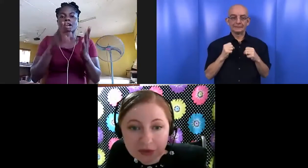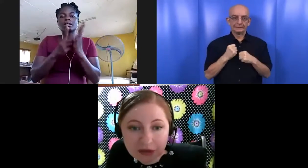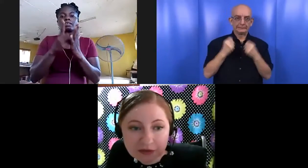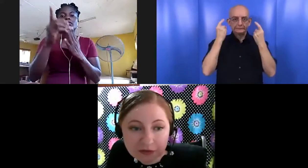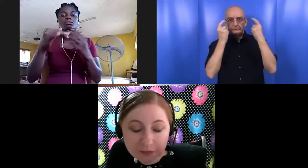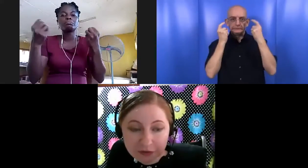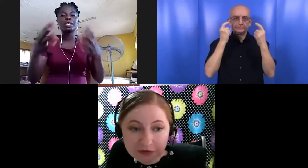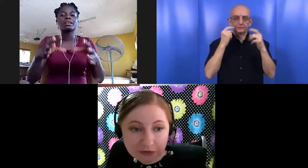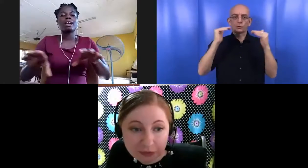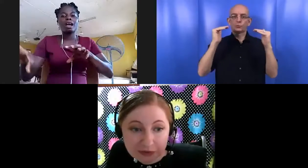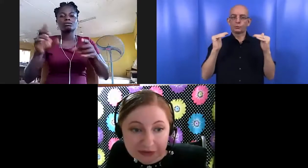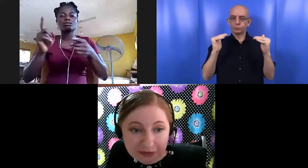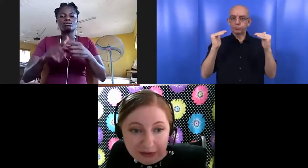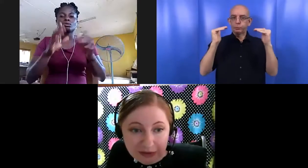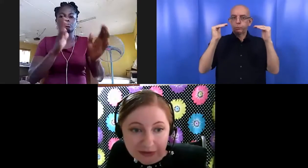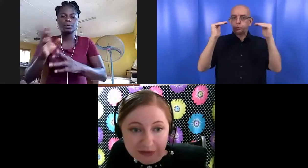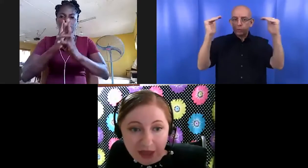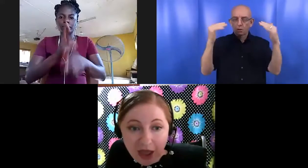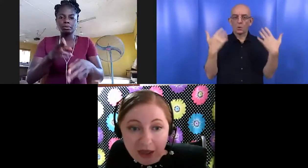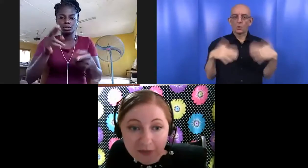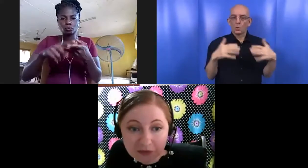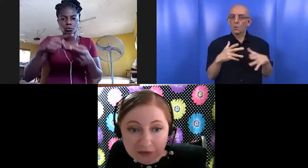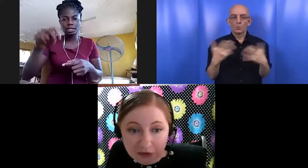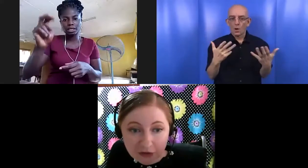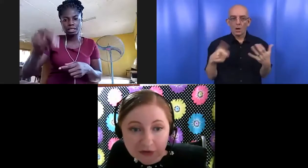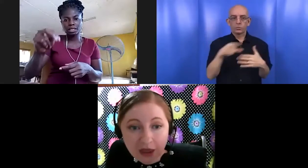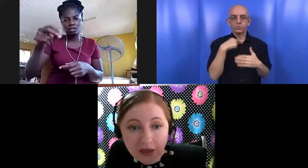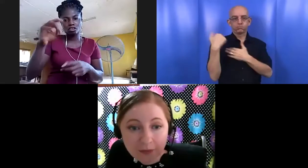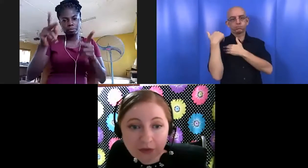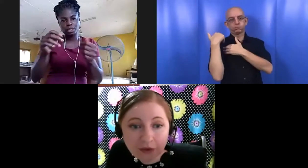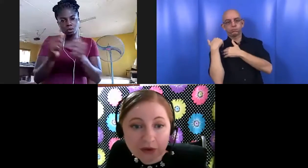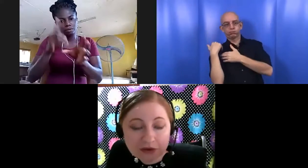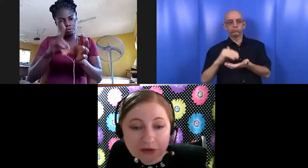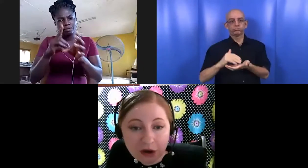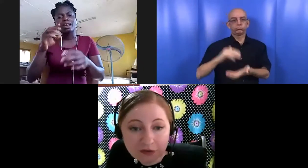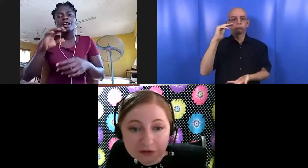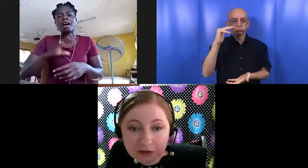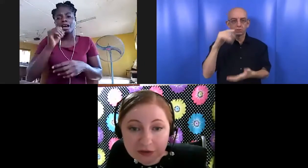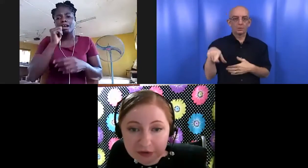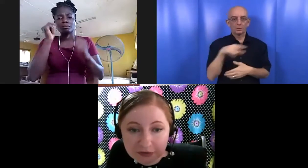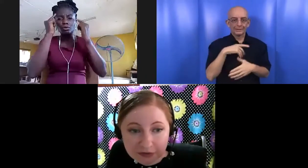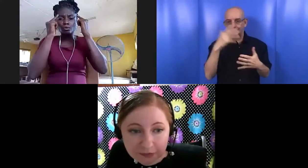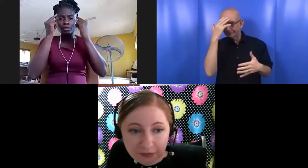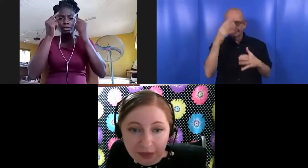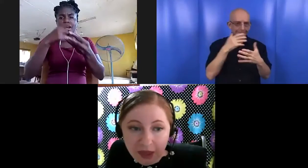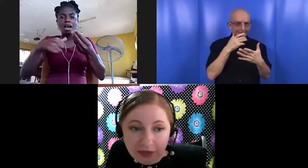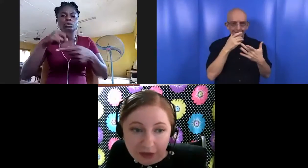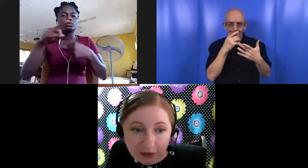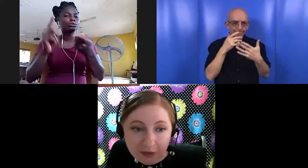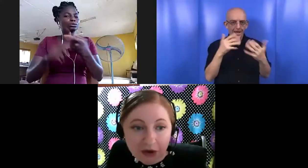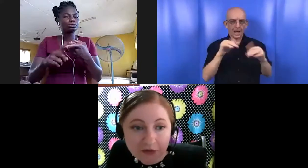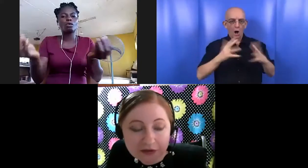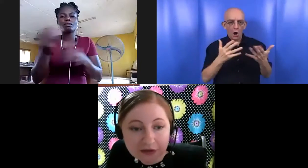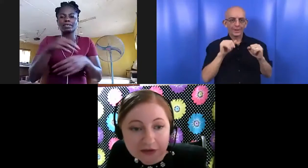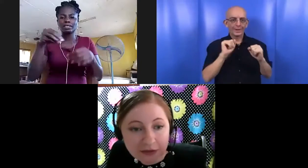to the needs of persons with disabilities. I am concerned about going to the office in person. I thank